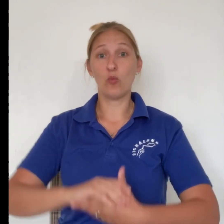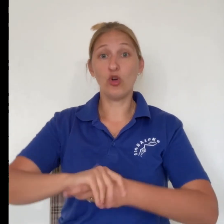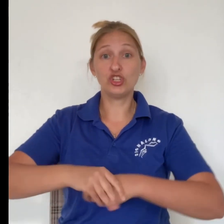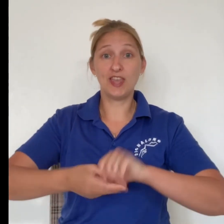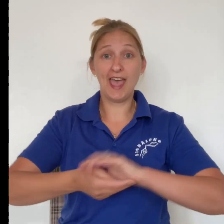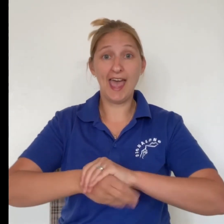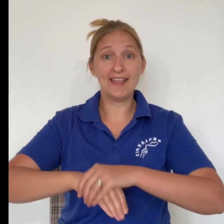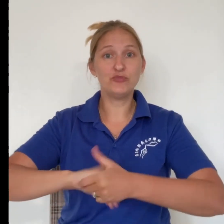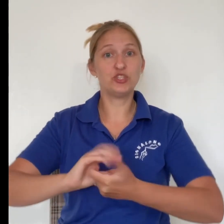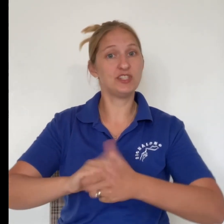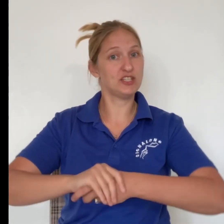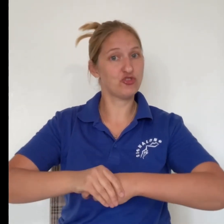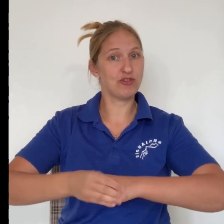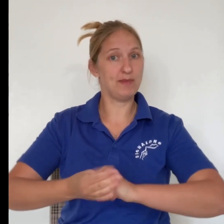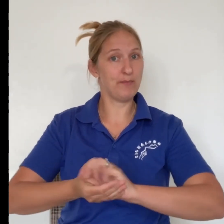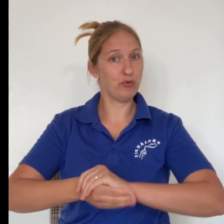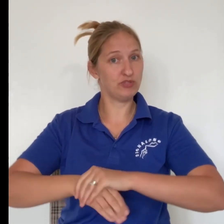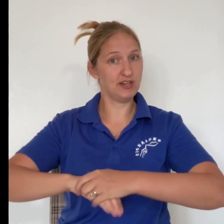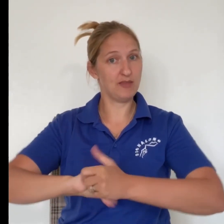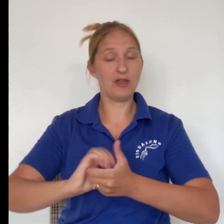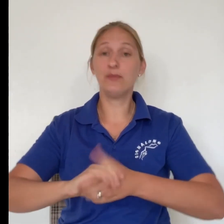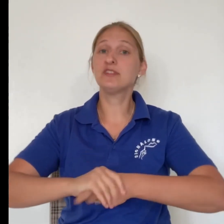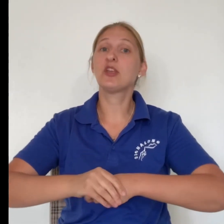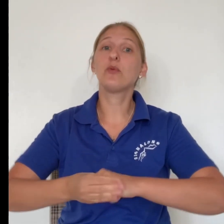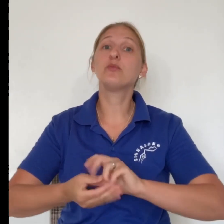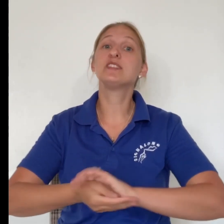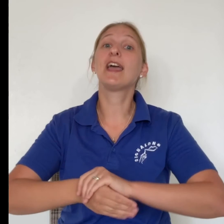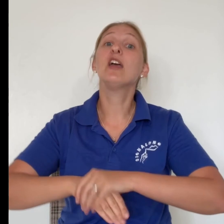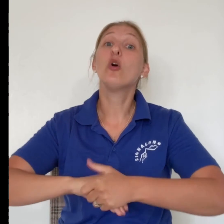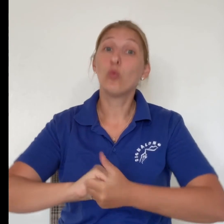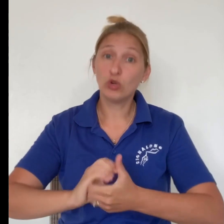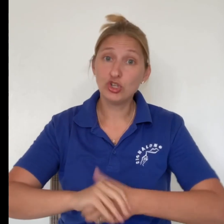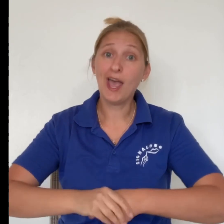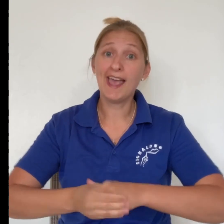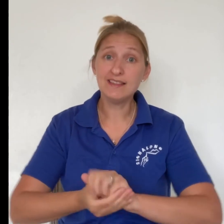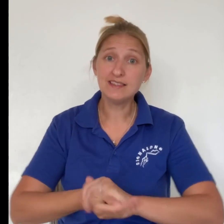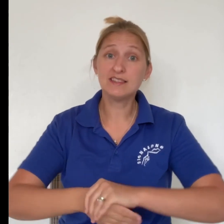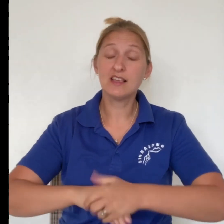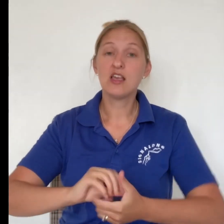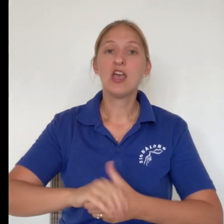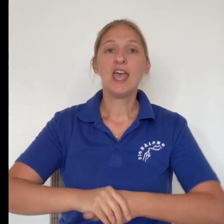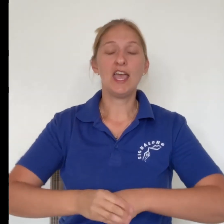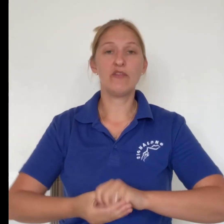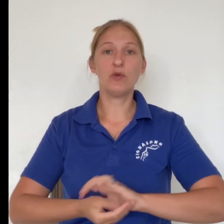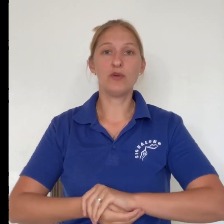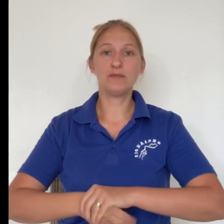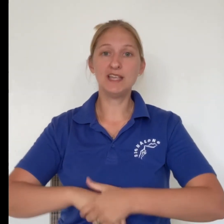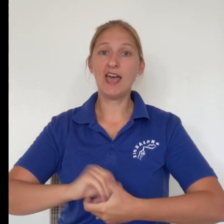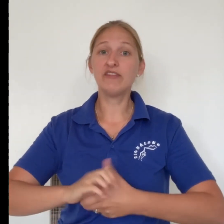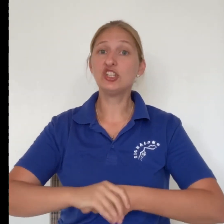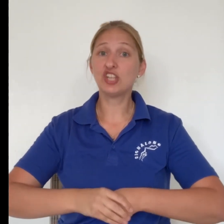wash their hands, which is extremely important at the moment. So we would say, wash your hands. If we want them to have a